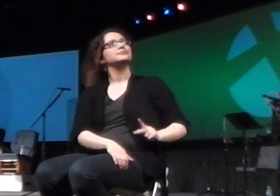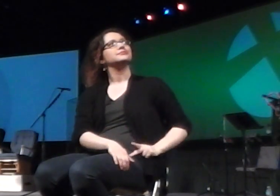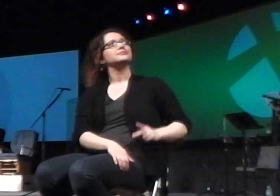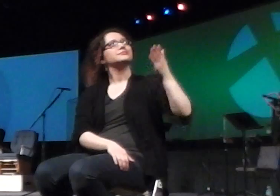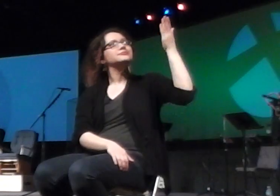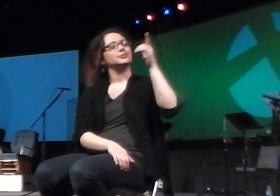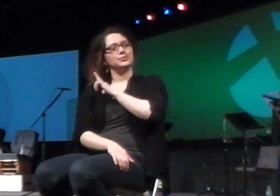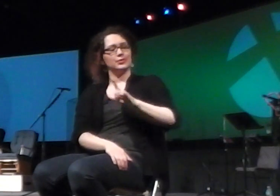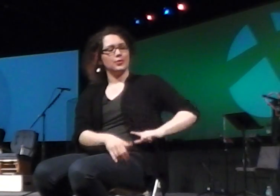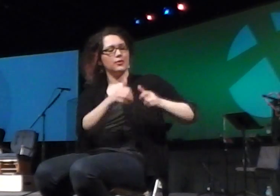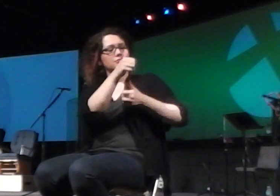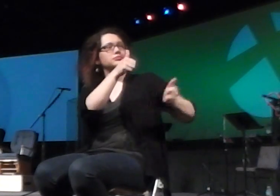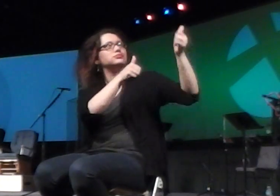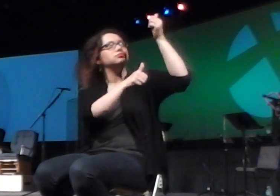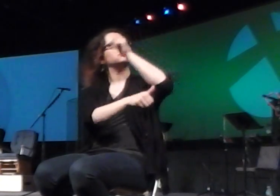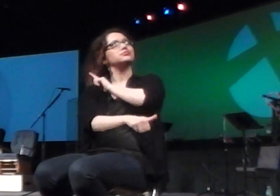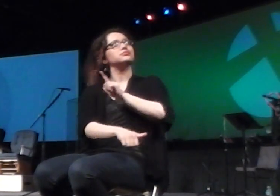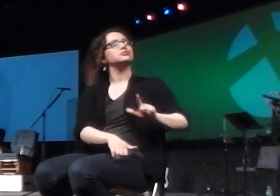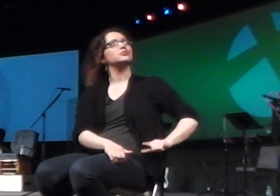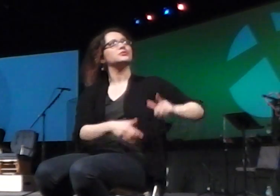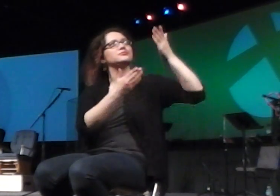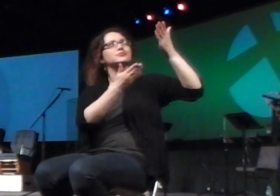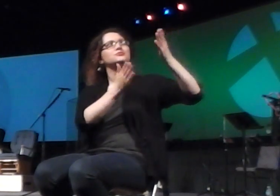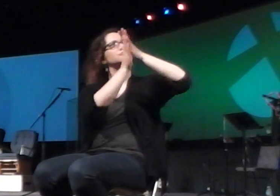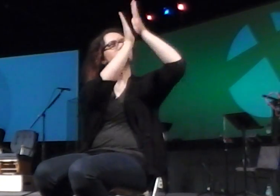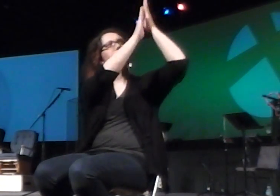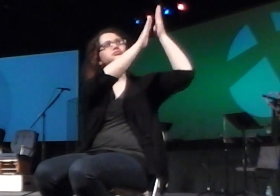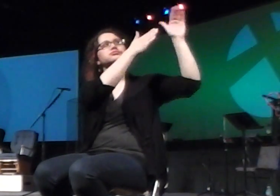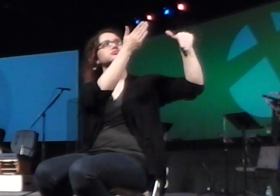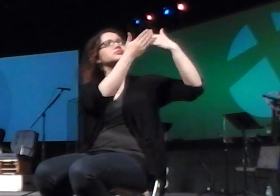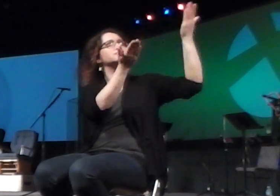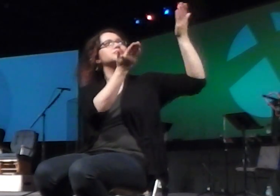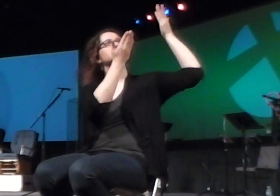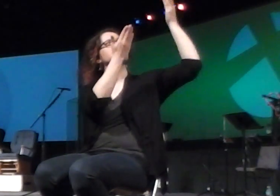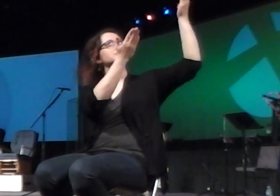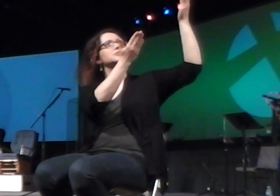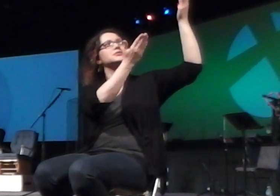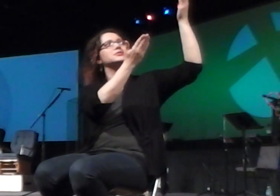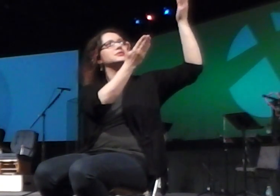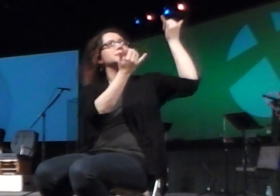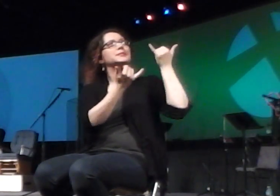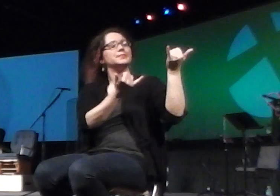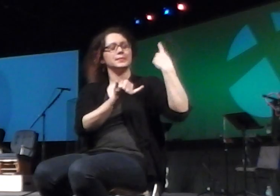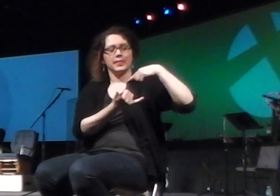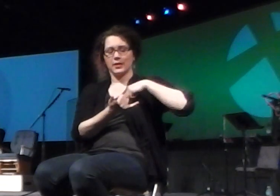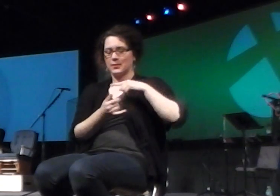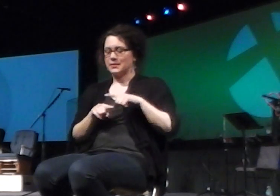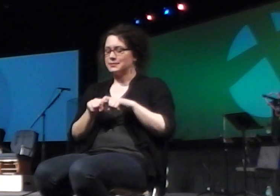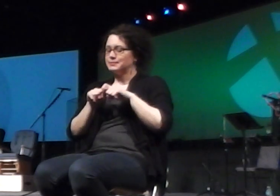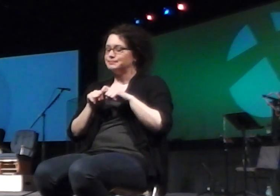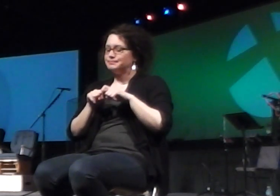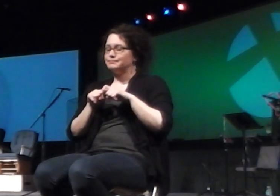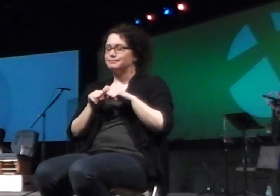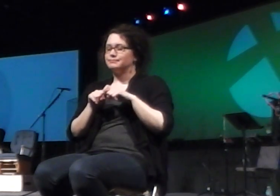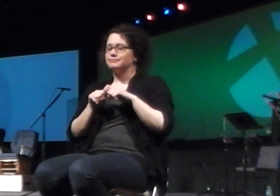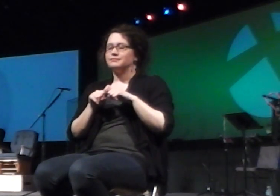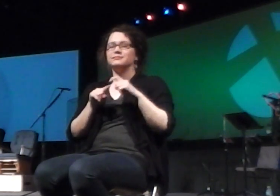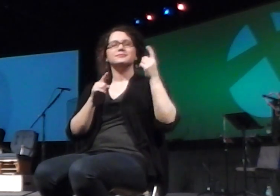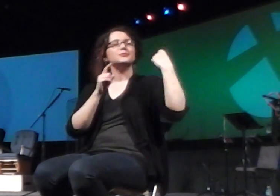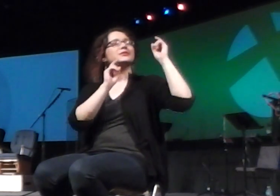to be praised. Lord, as we take this time right now to give back to you just a